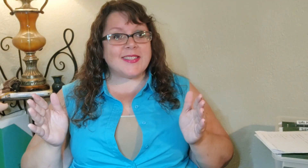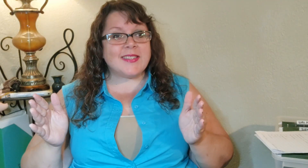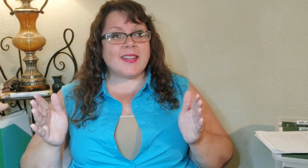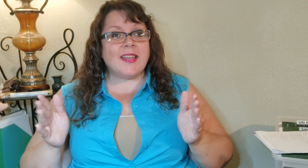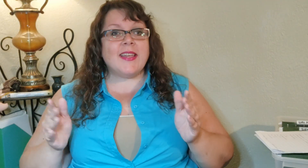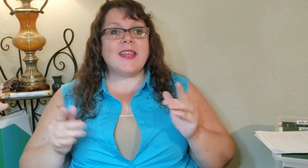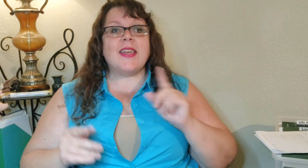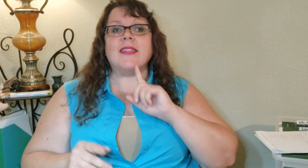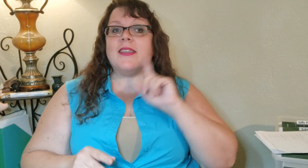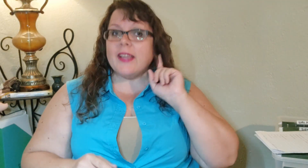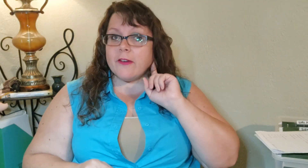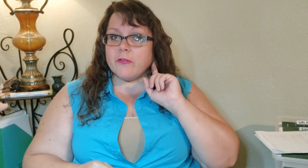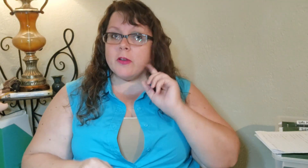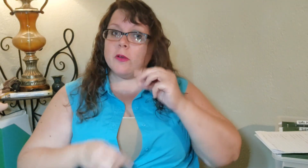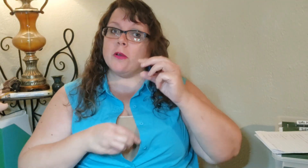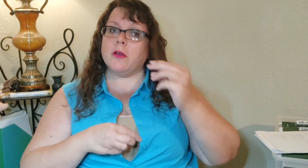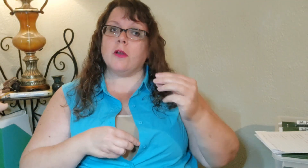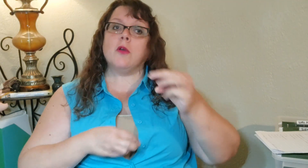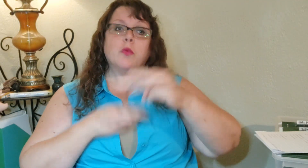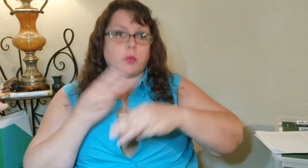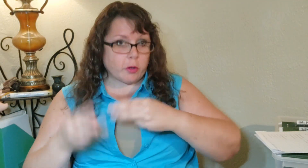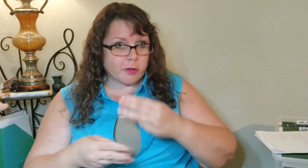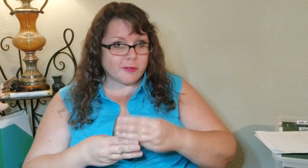because in the deaf world,